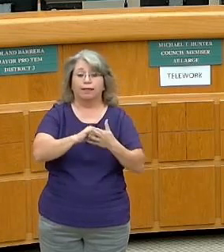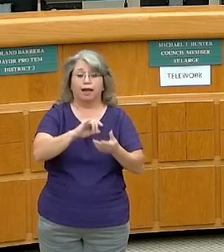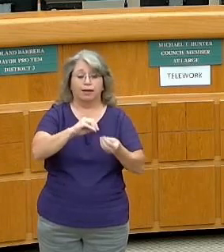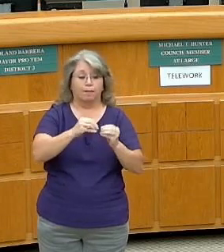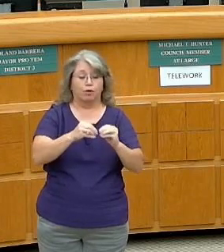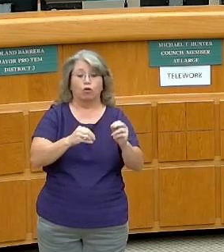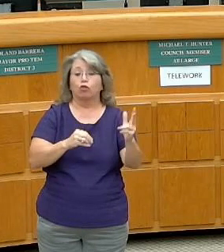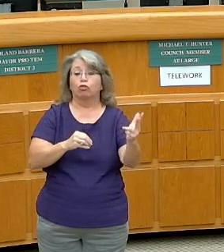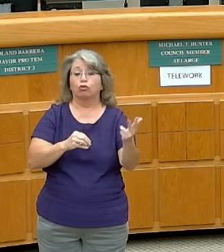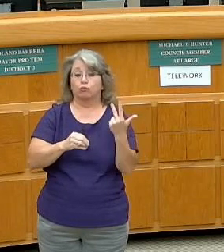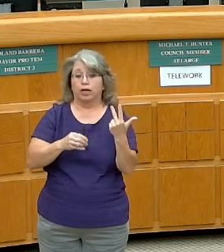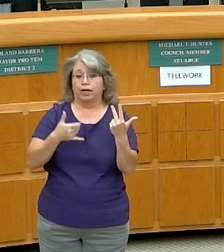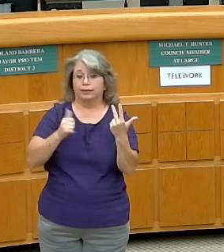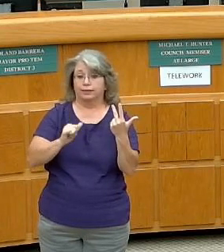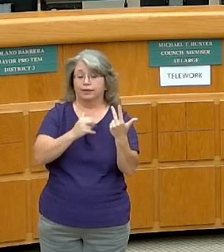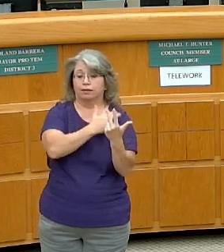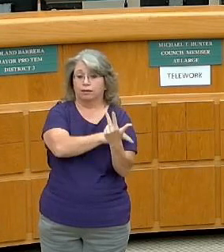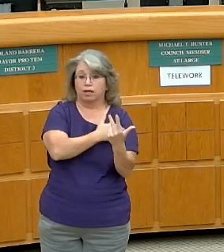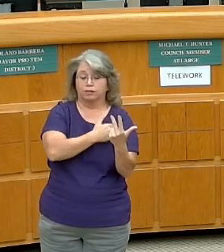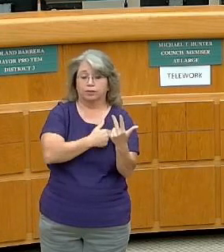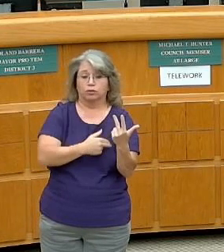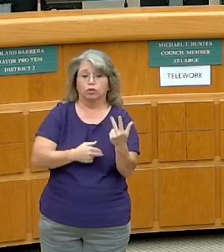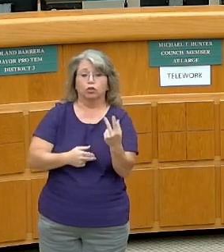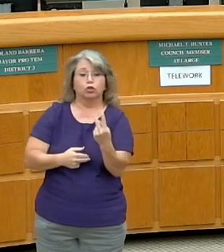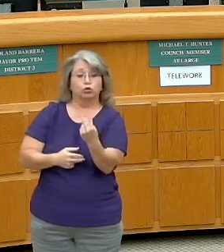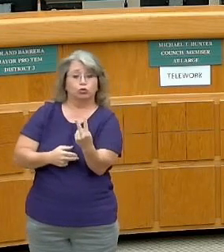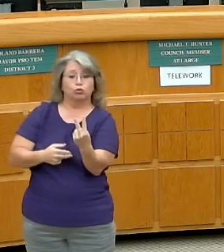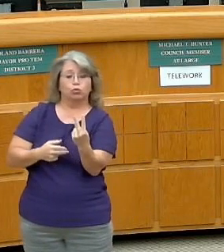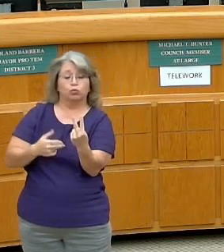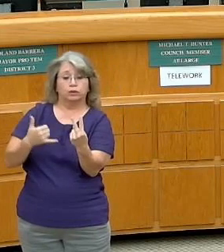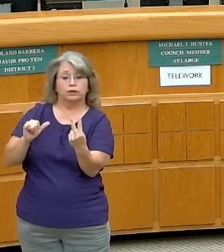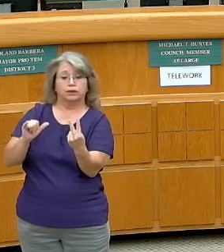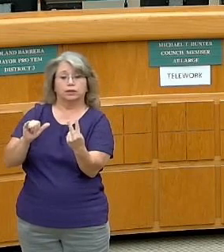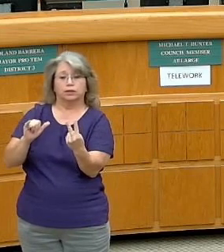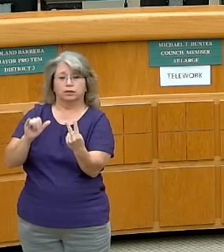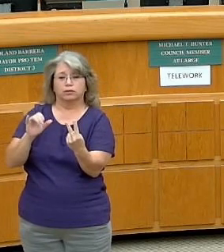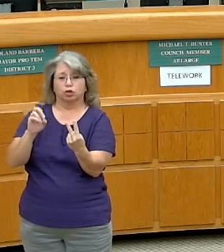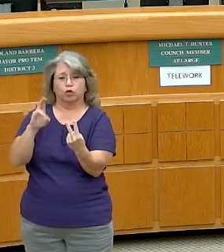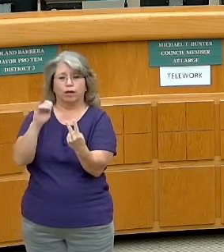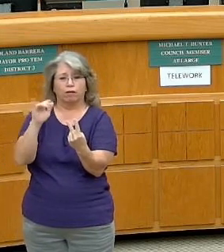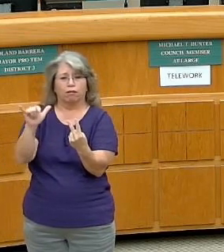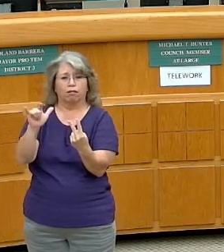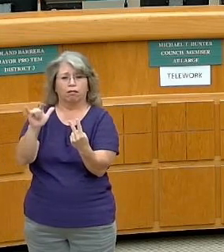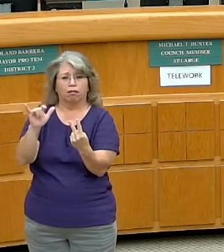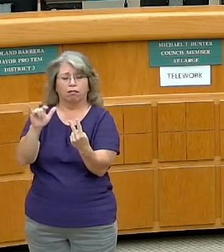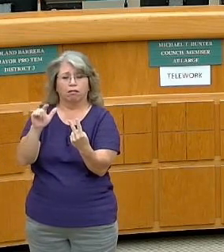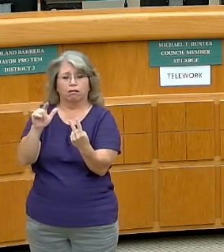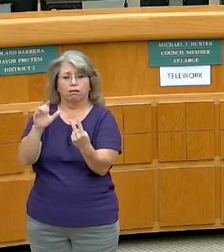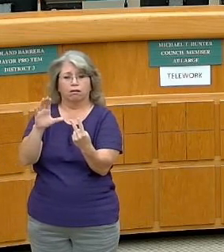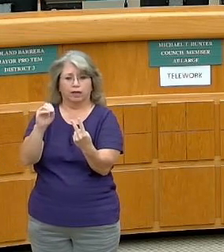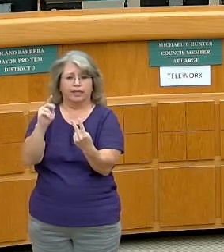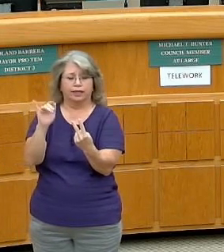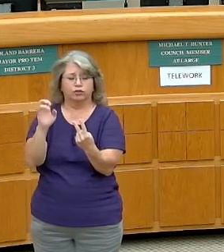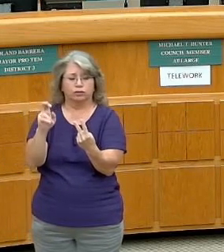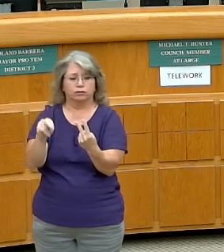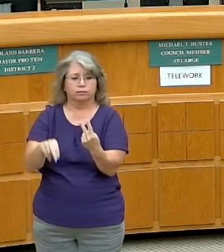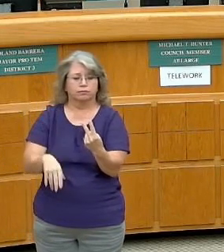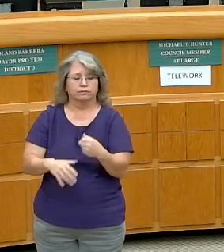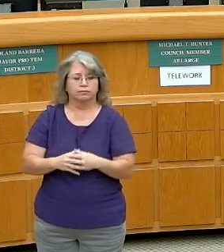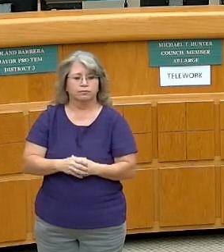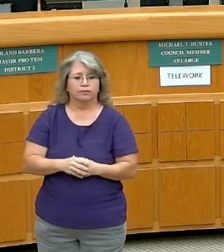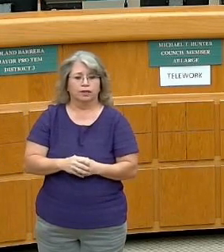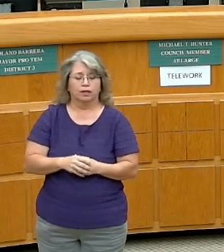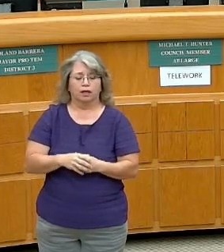3, but 2 of the 3 in the hospital are still in critical condition. And then the 38 remaining, the difference to get